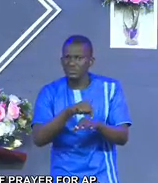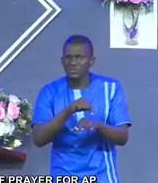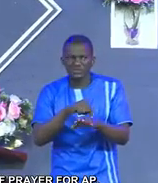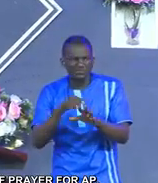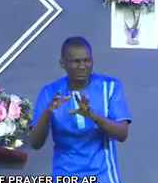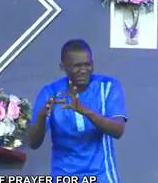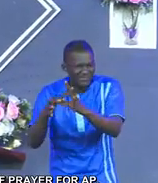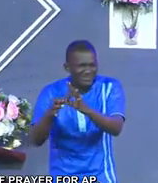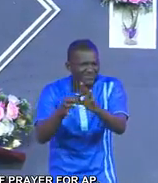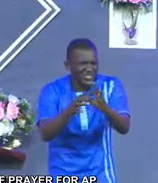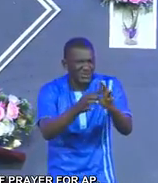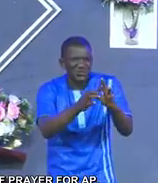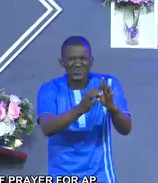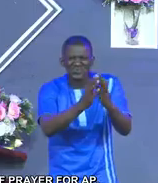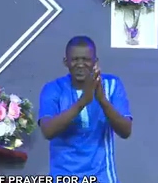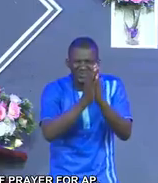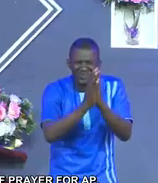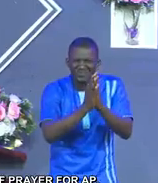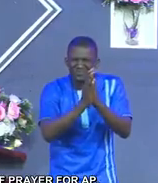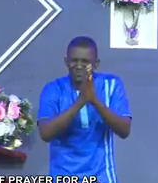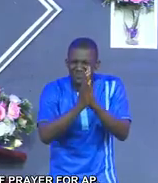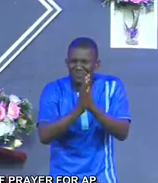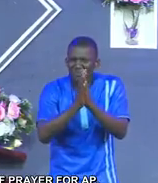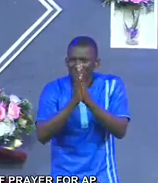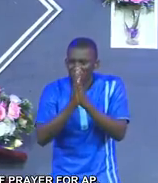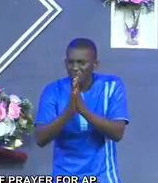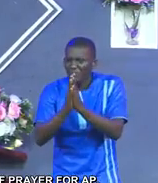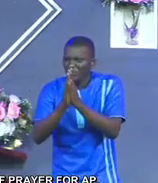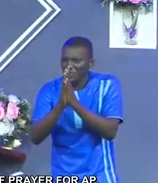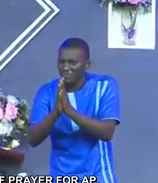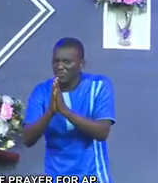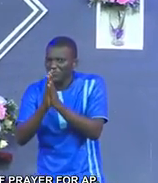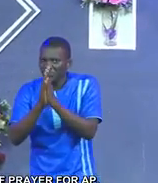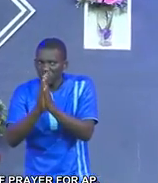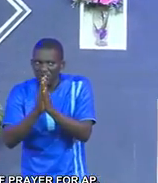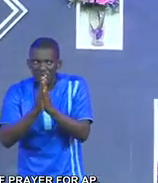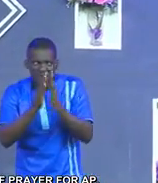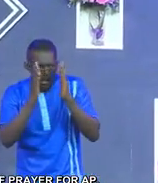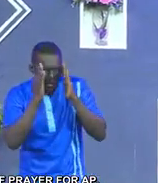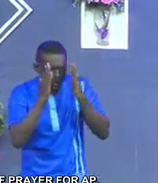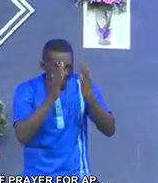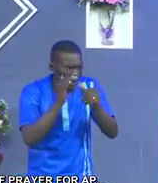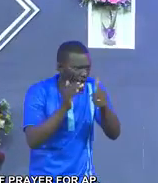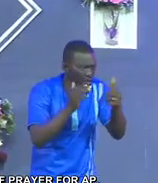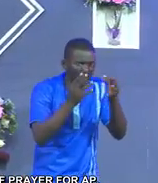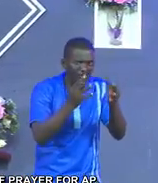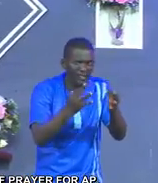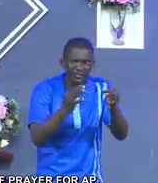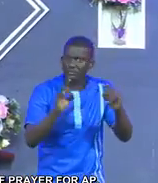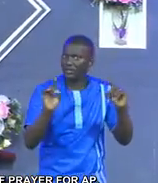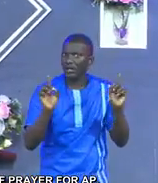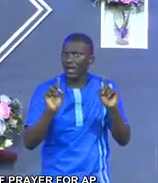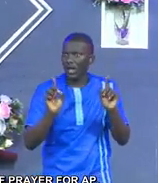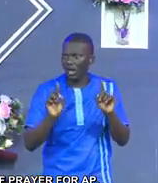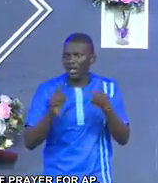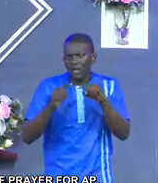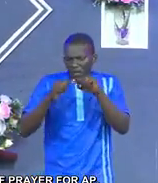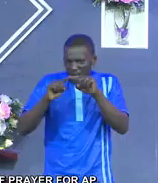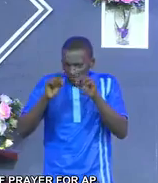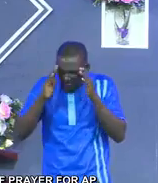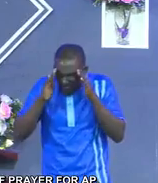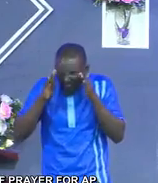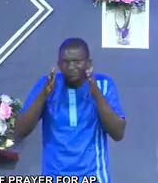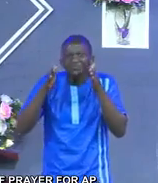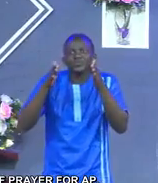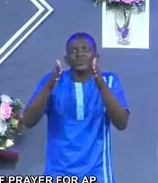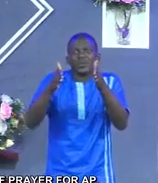tugatte wamu essaala nga tetugitunuzza walala naye nga